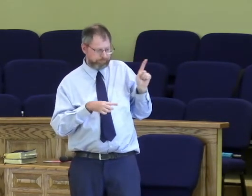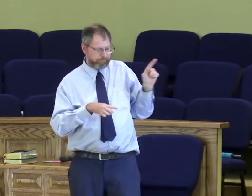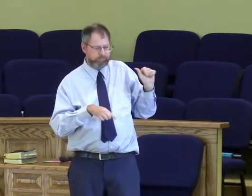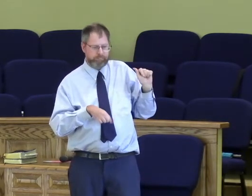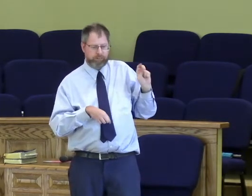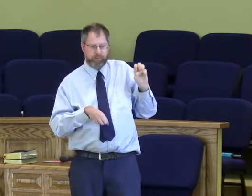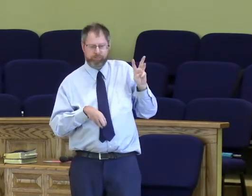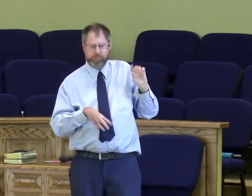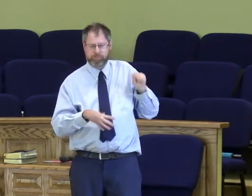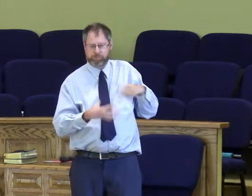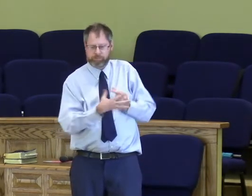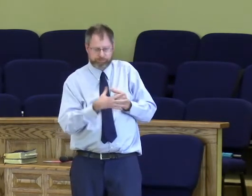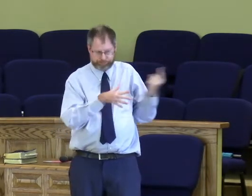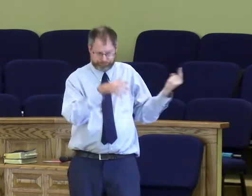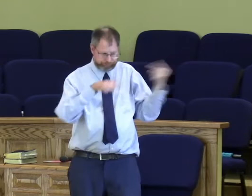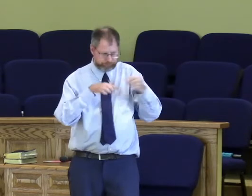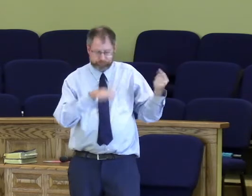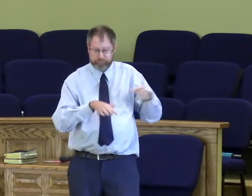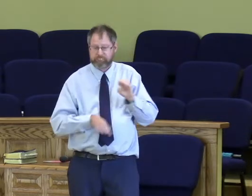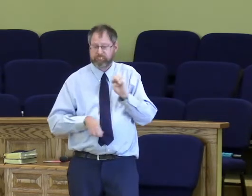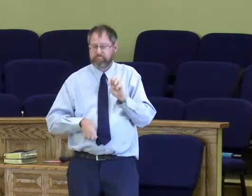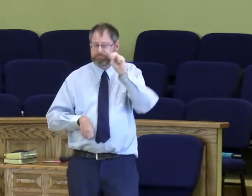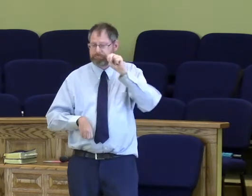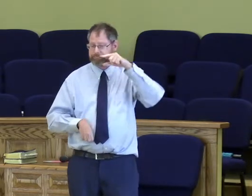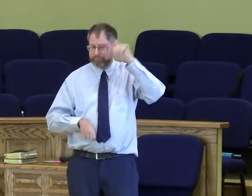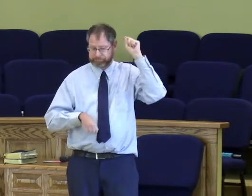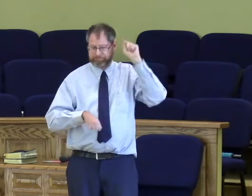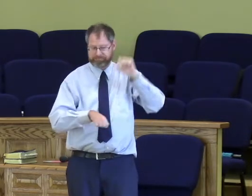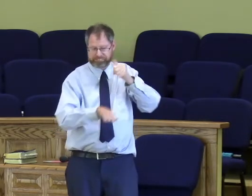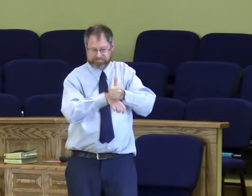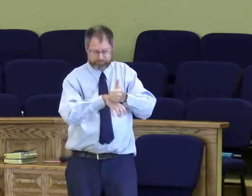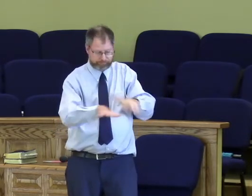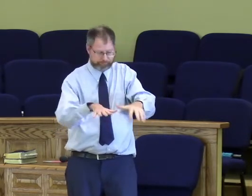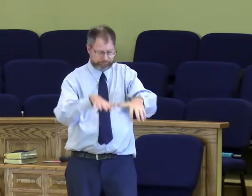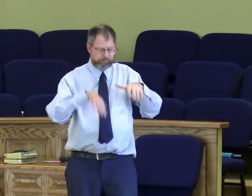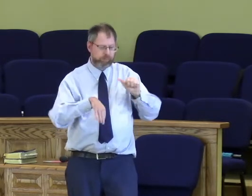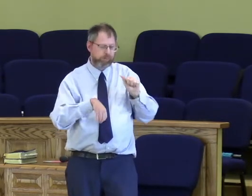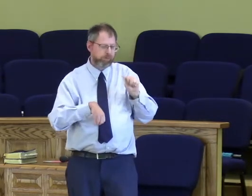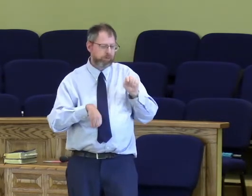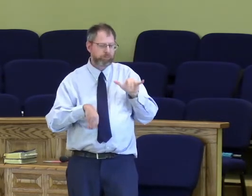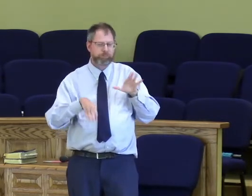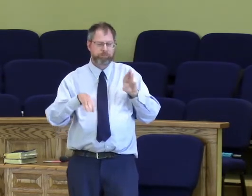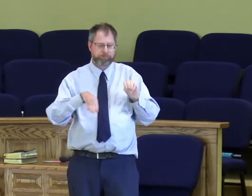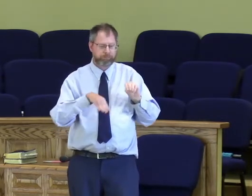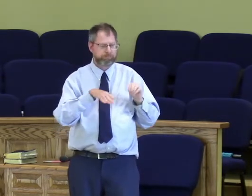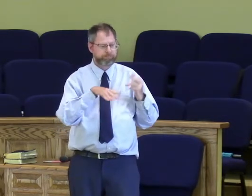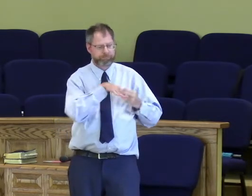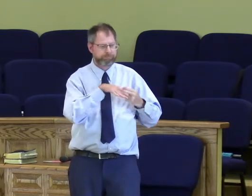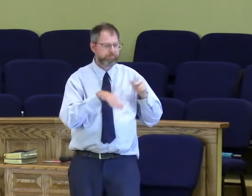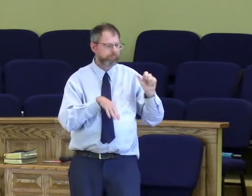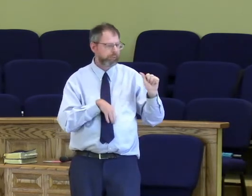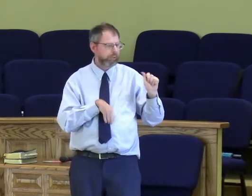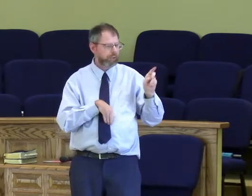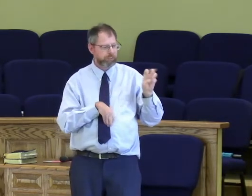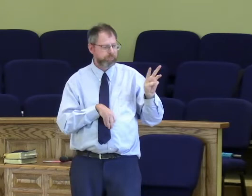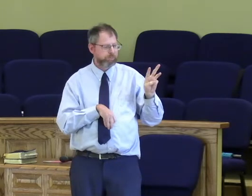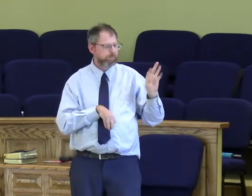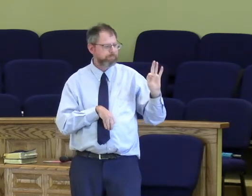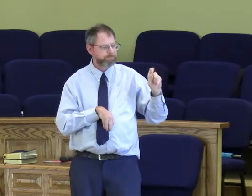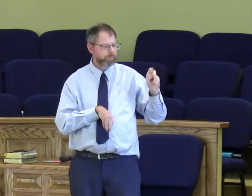actually became an advocate for the deaf there. And because of his influence in Africa, he brought also a lot of deaf from Africa to America. And